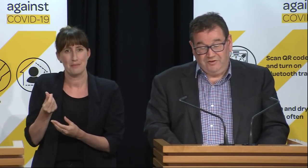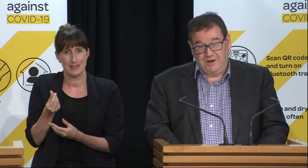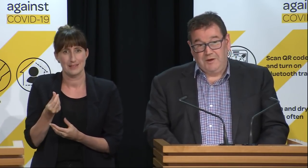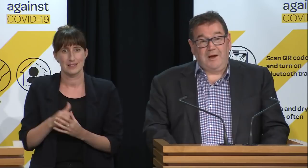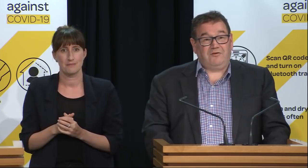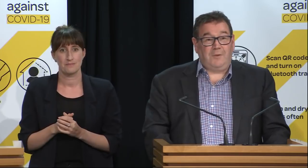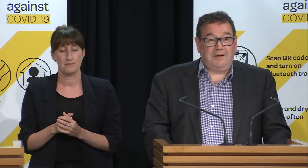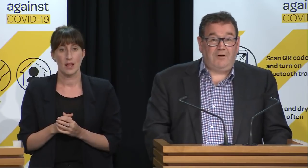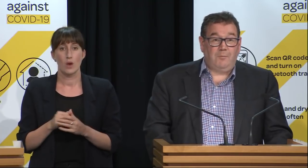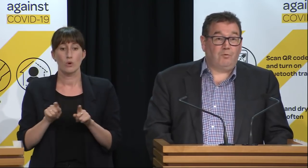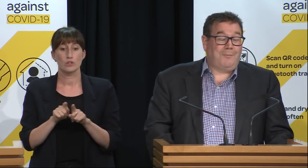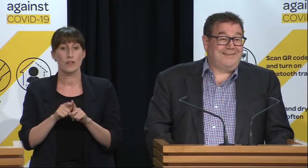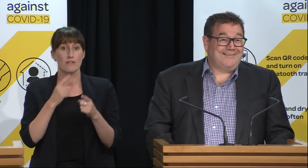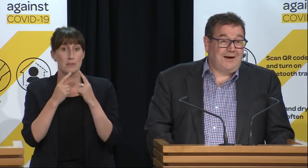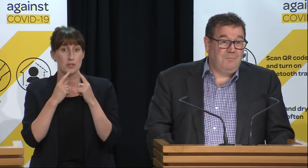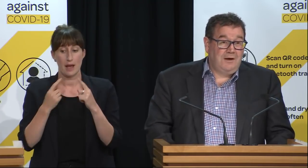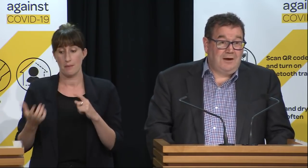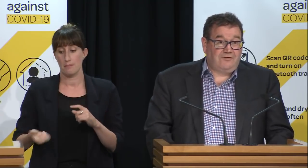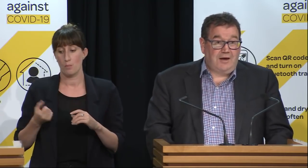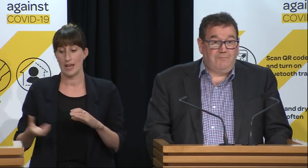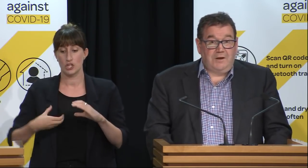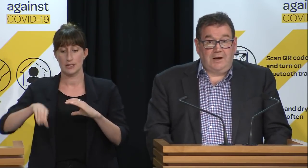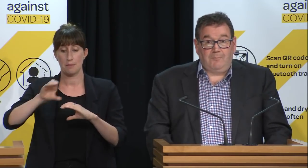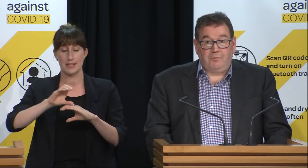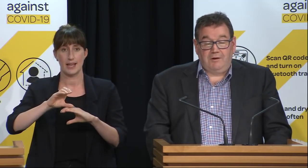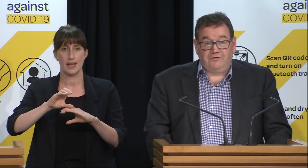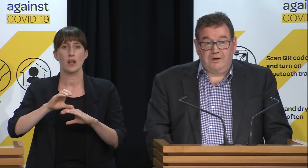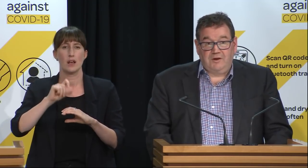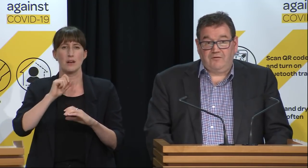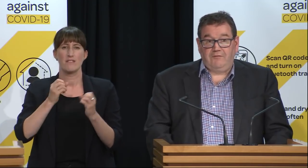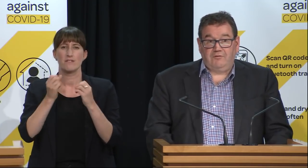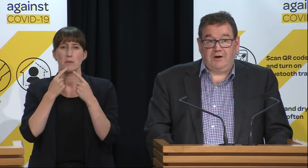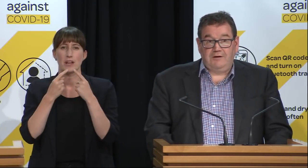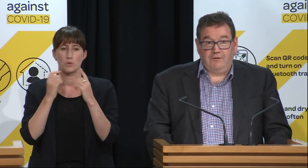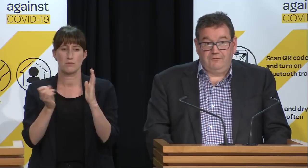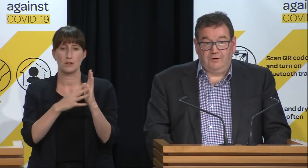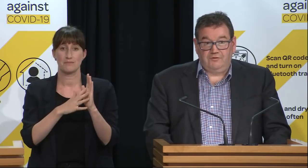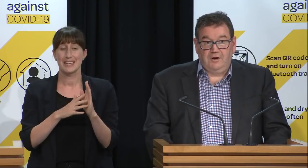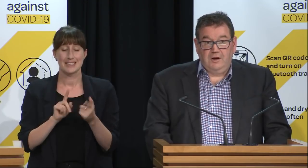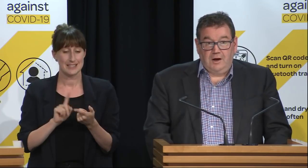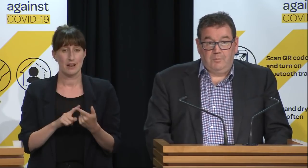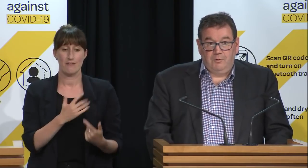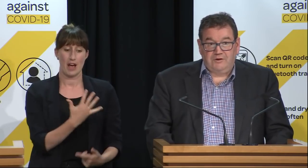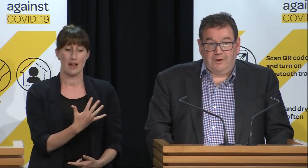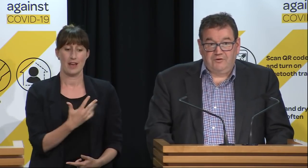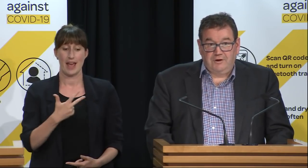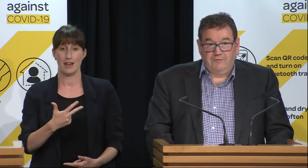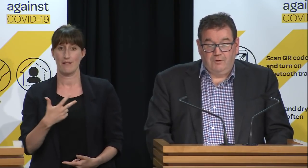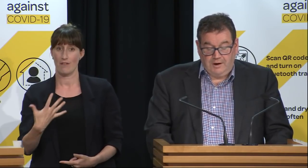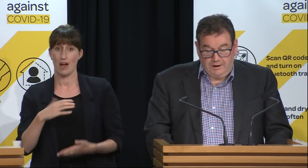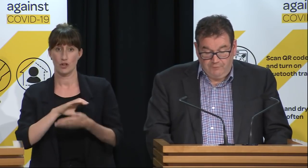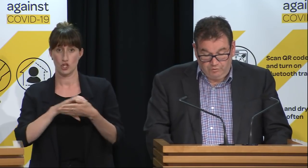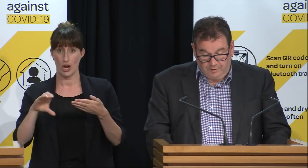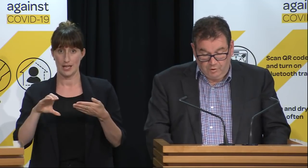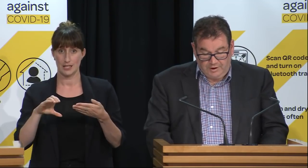wage subsidy scheme. The amounts of money available remain the same as they have been throughout the scheme. That's $585 per week subsidy